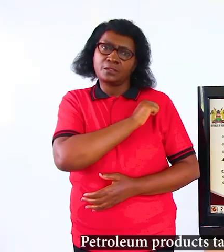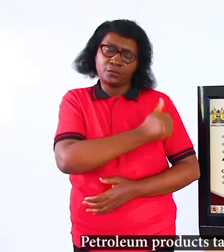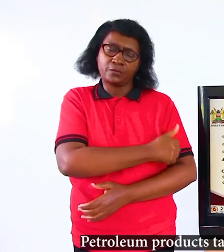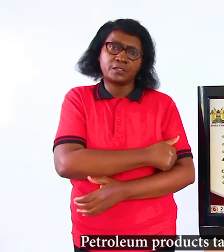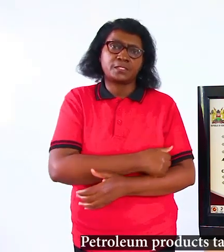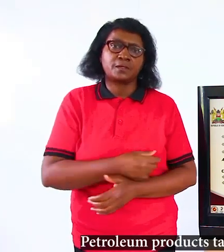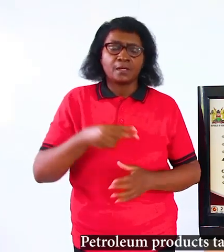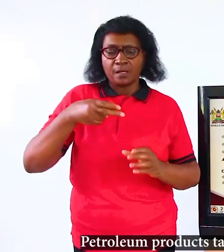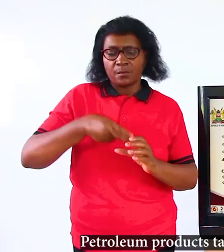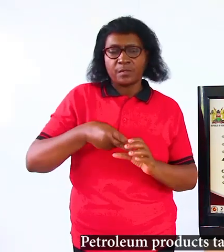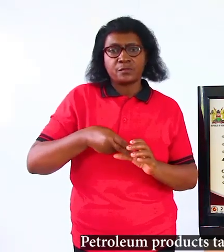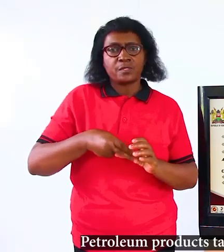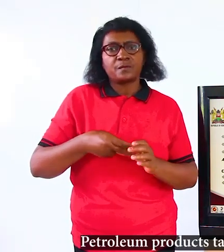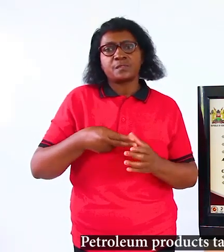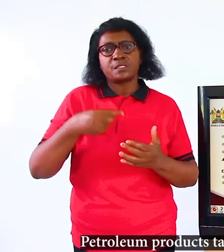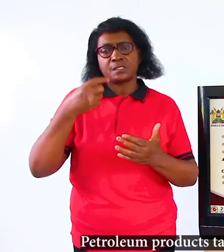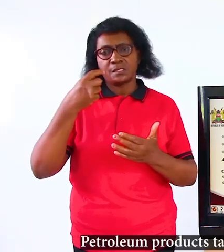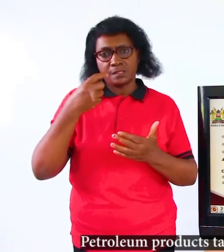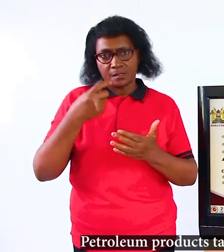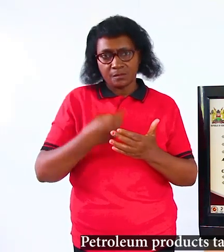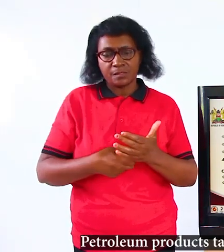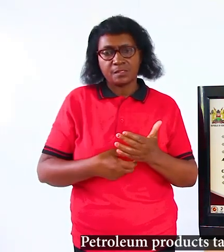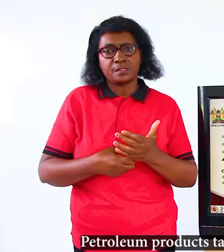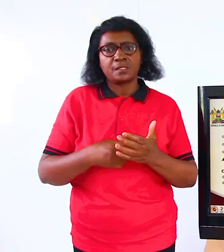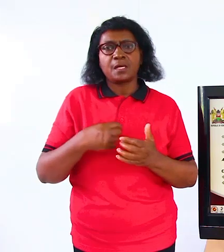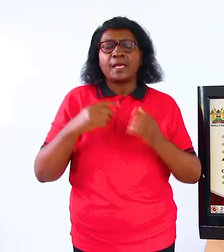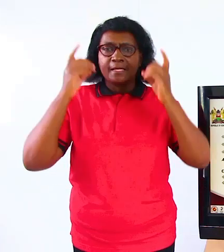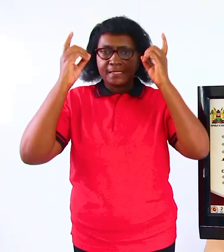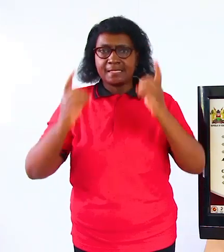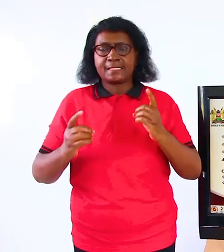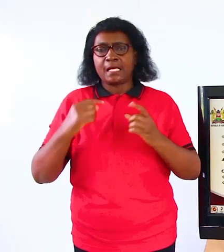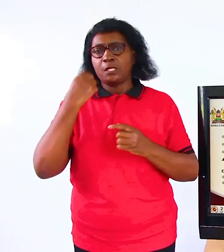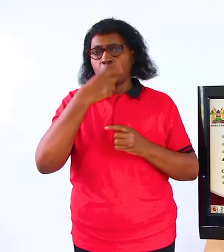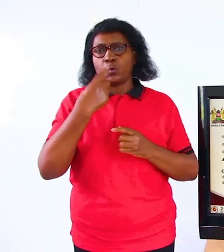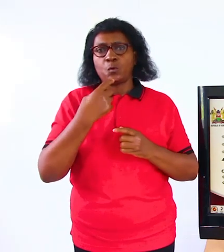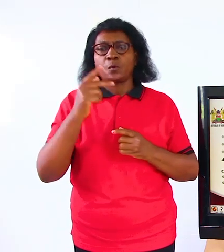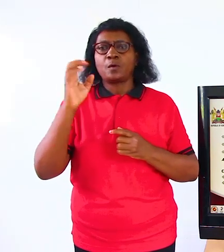Petroleum products tariff are set by EPRA.